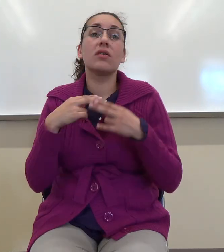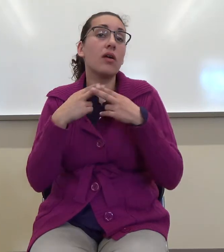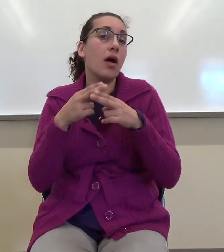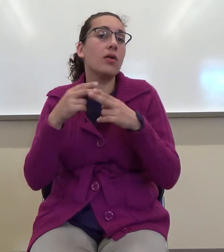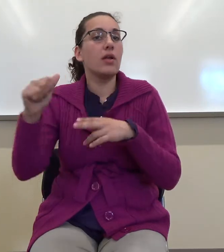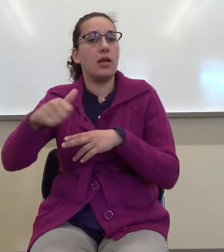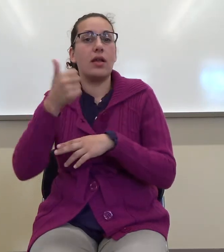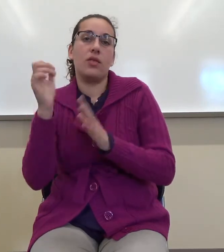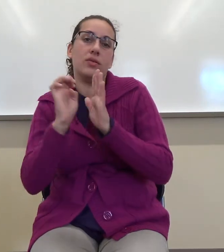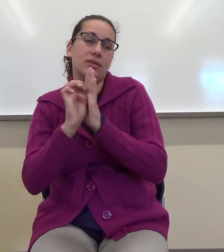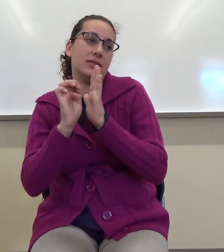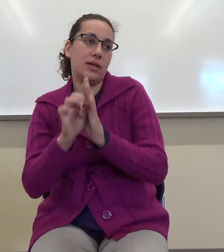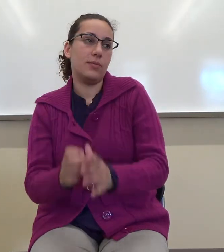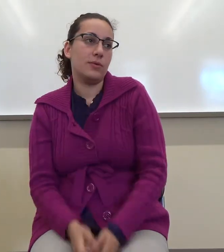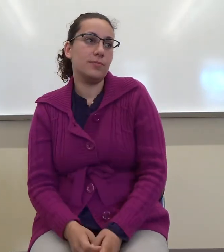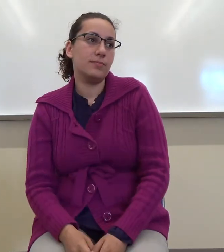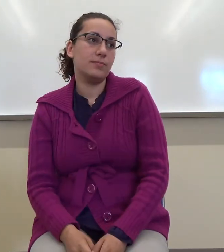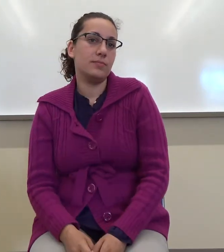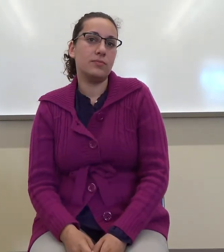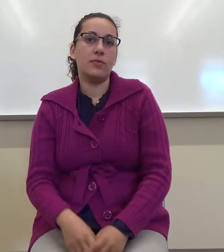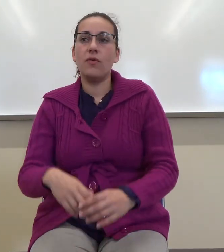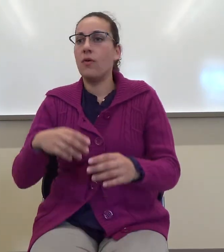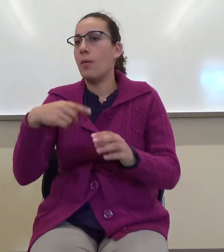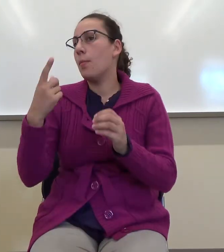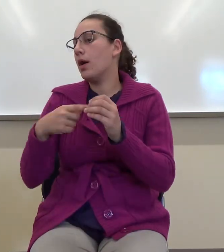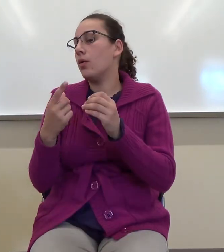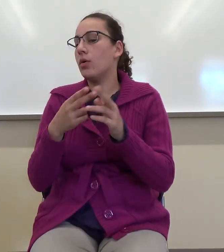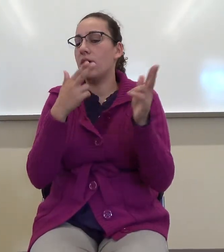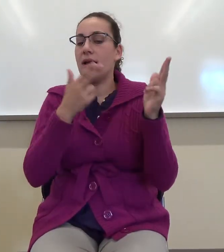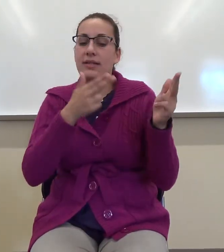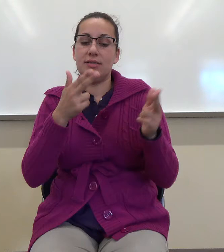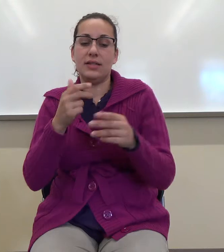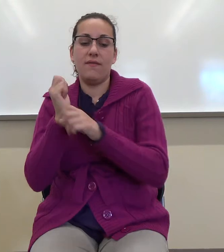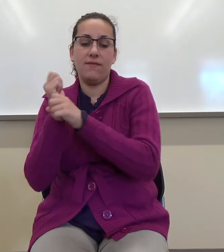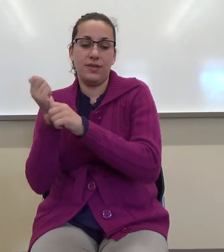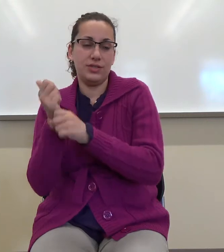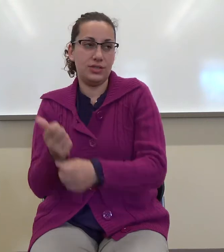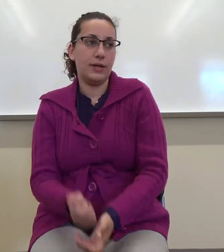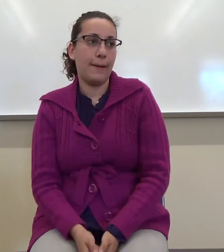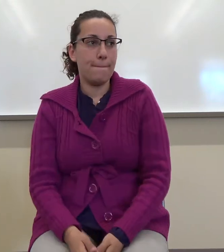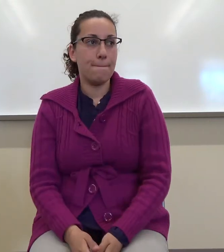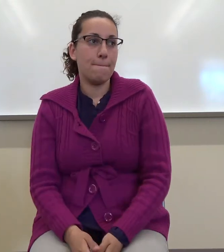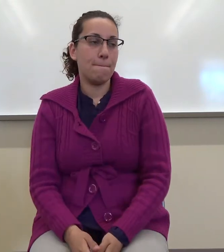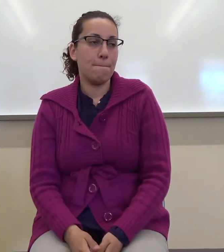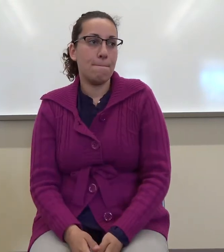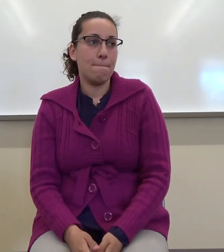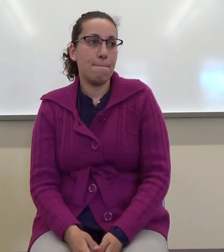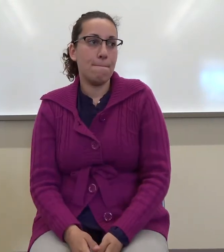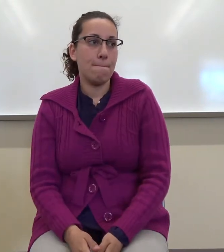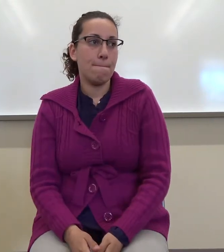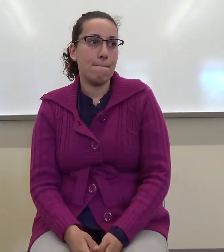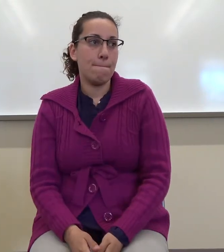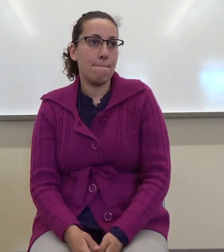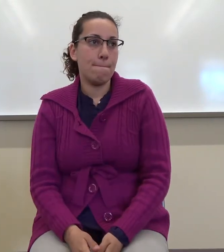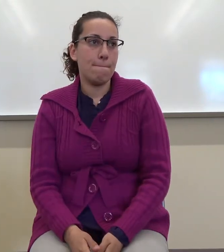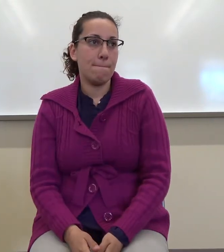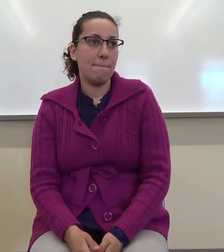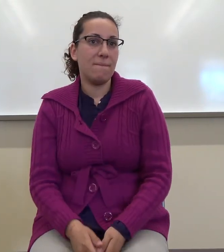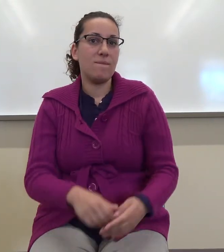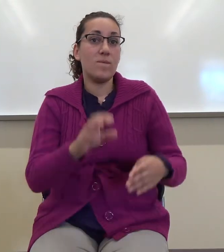example of the hunting and fishing. Yeah. So that the concluding sentence is not so much that we might